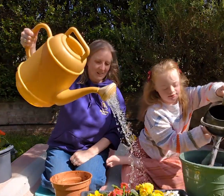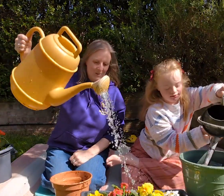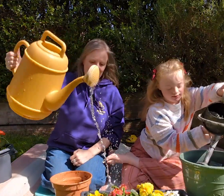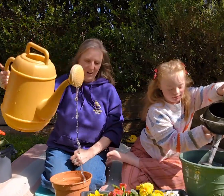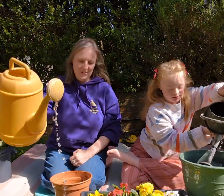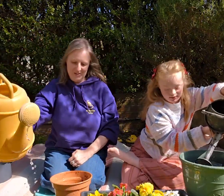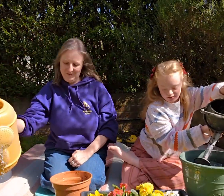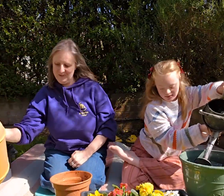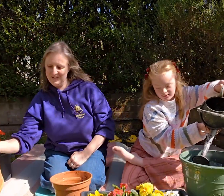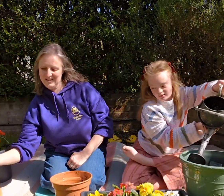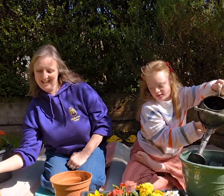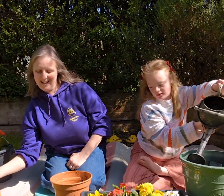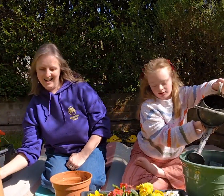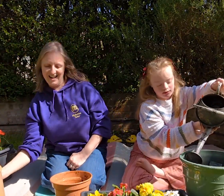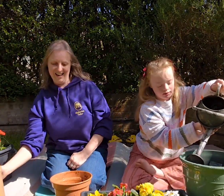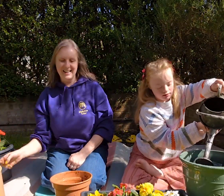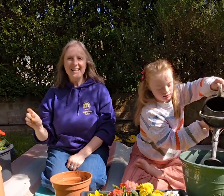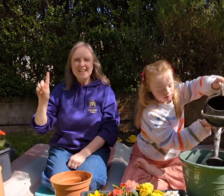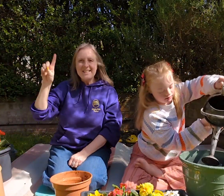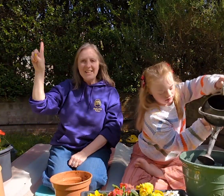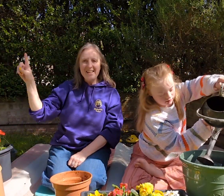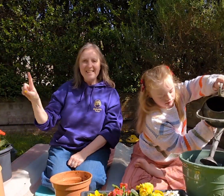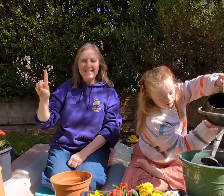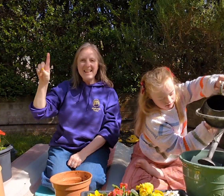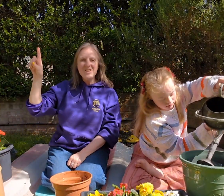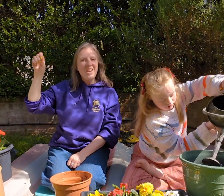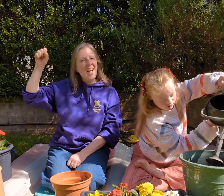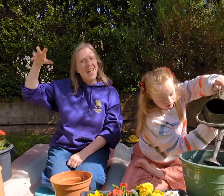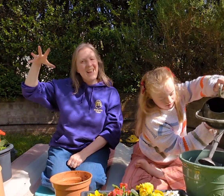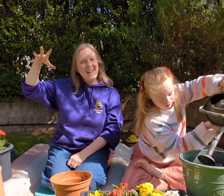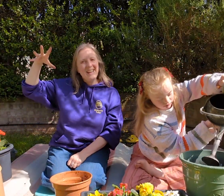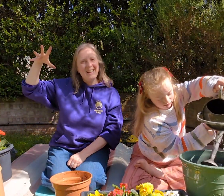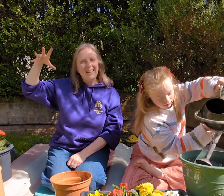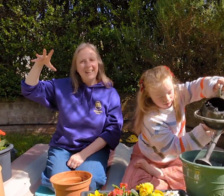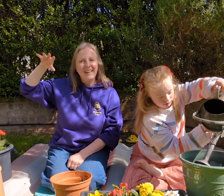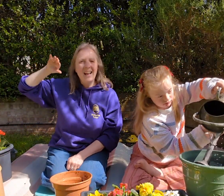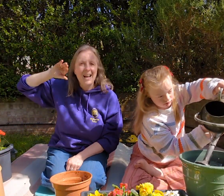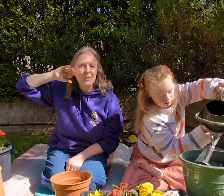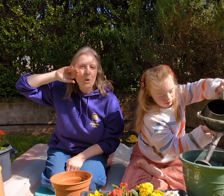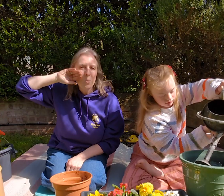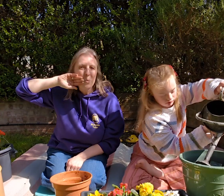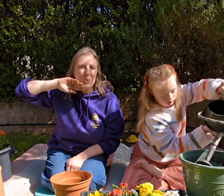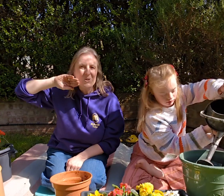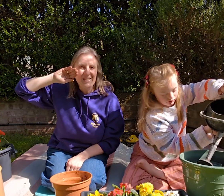Oh, lots of water. So they need sunshine and water.